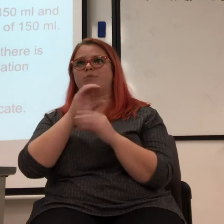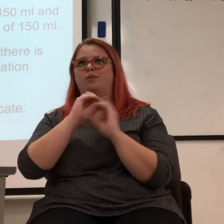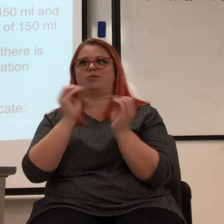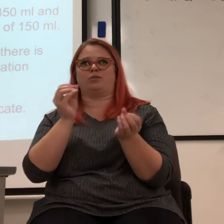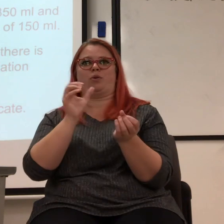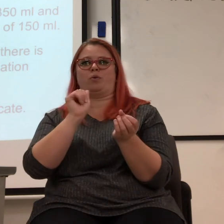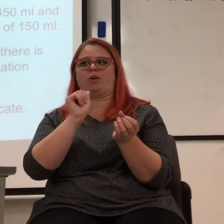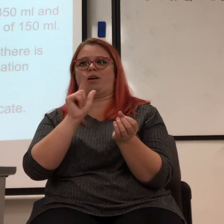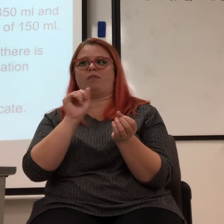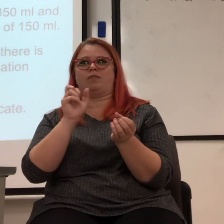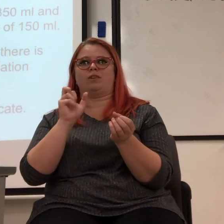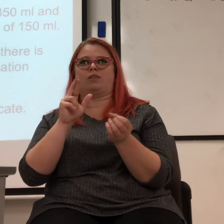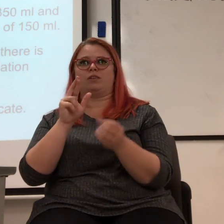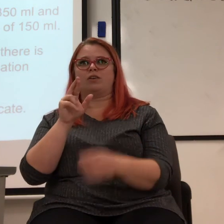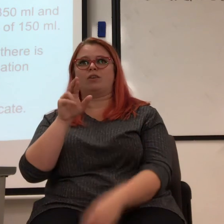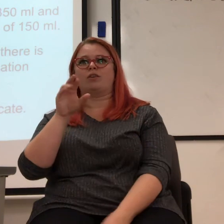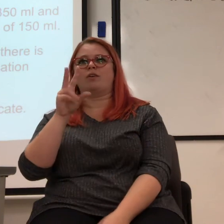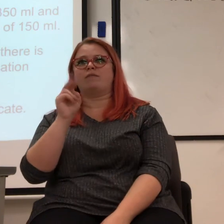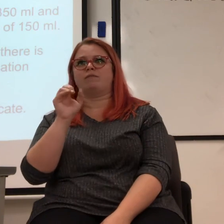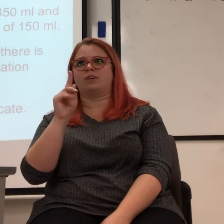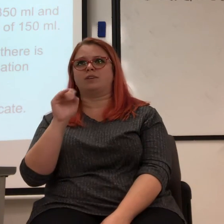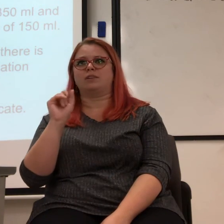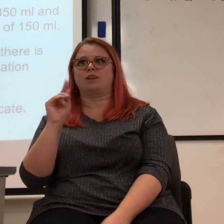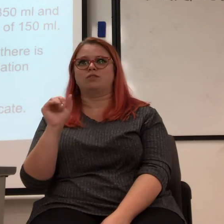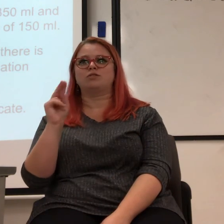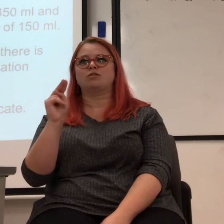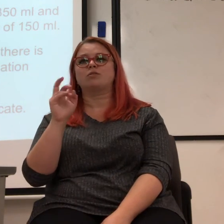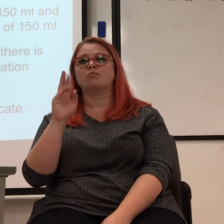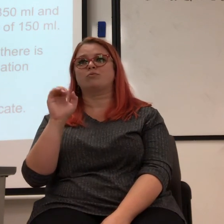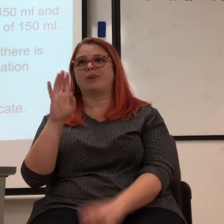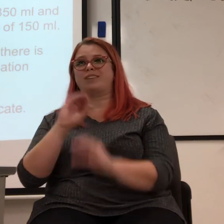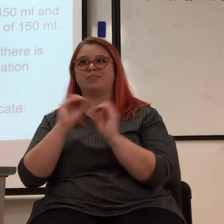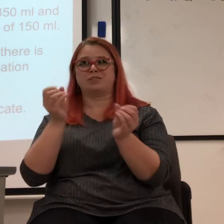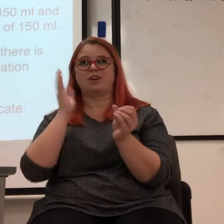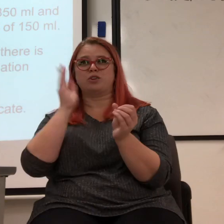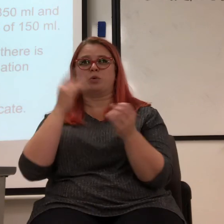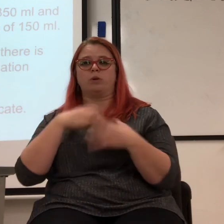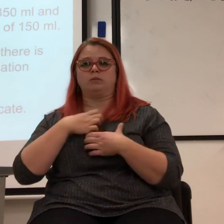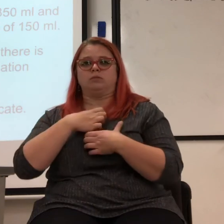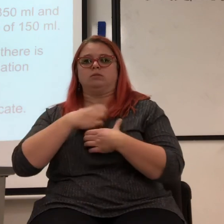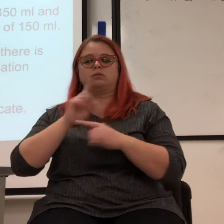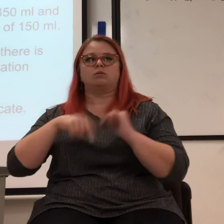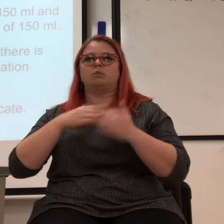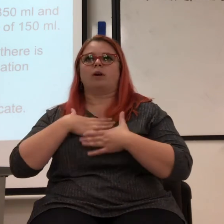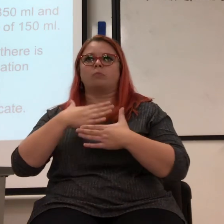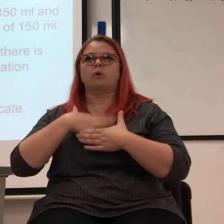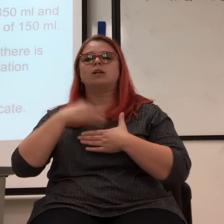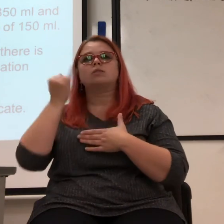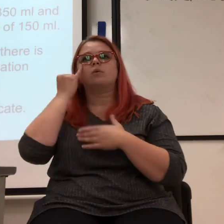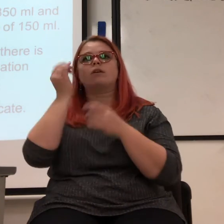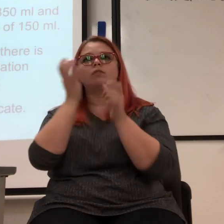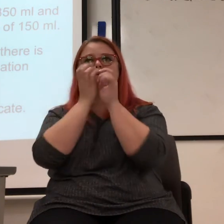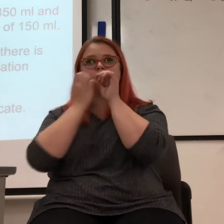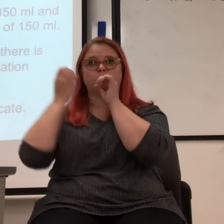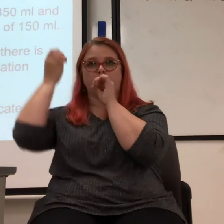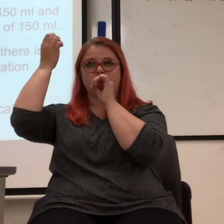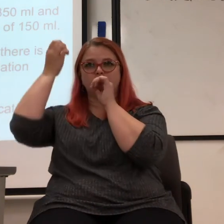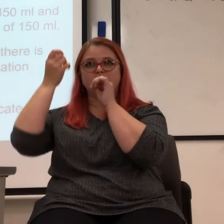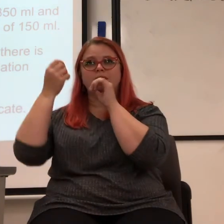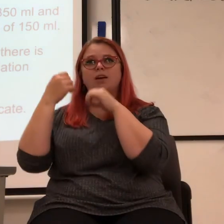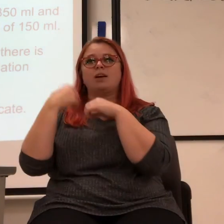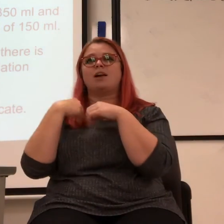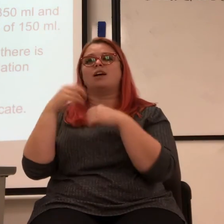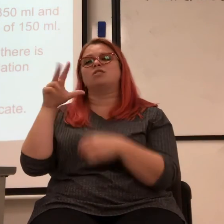you'll suffocate. For example, if a snorkeling tube had a volume of 350 and your anatomy is